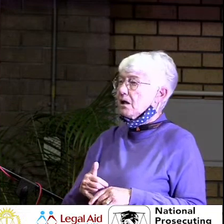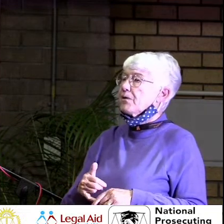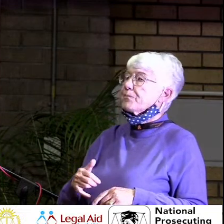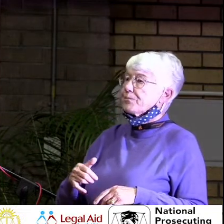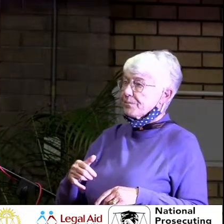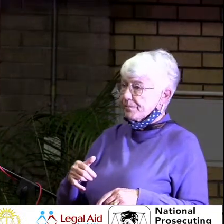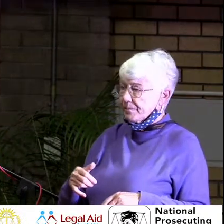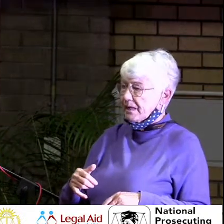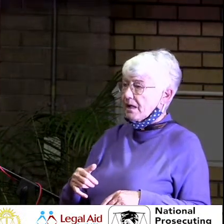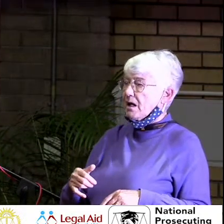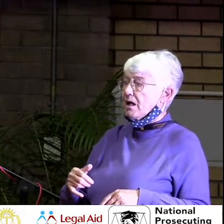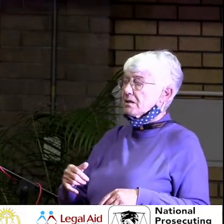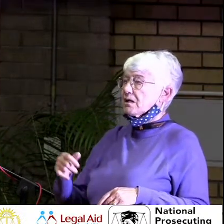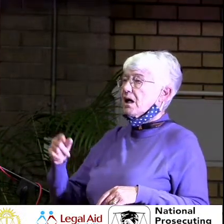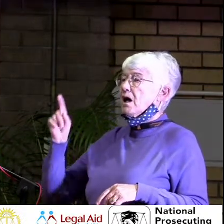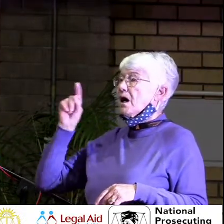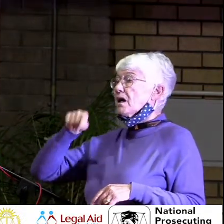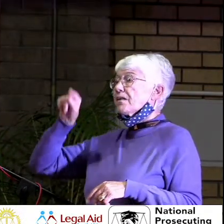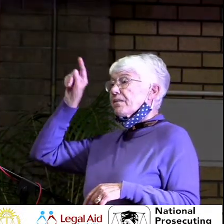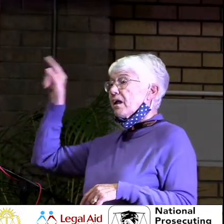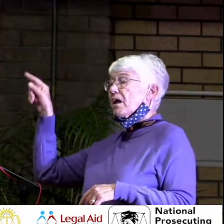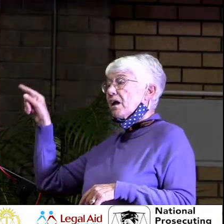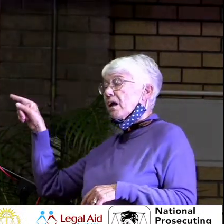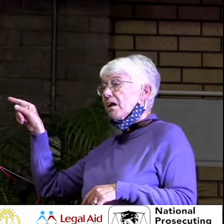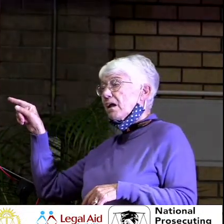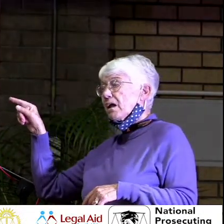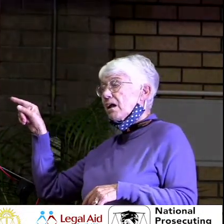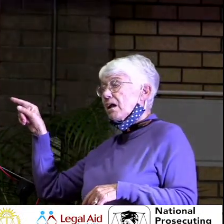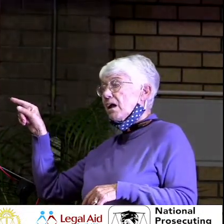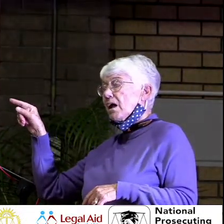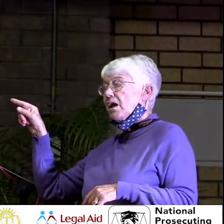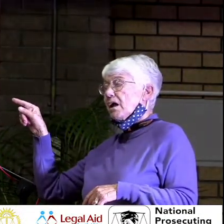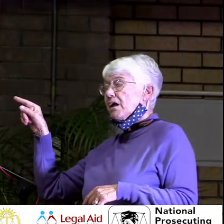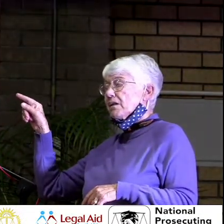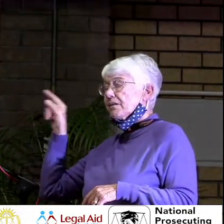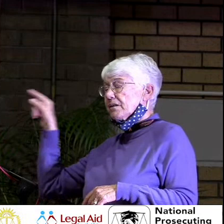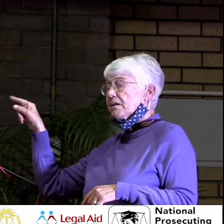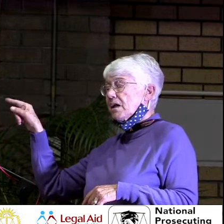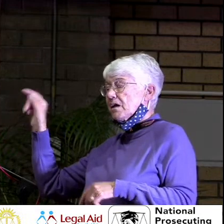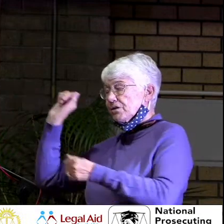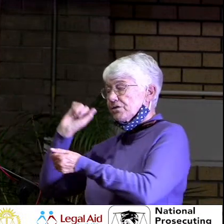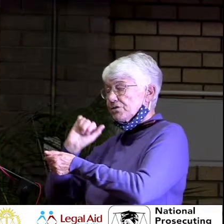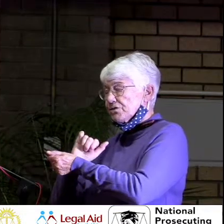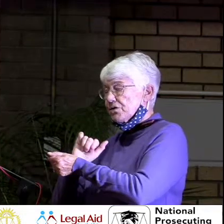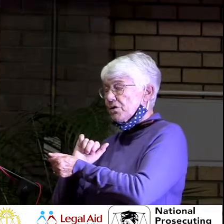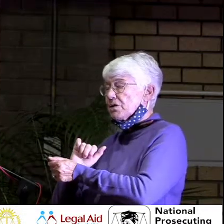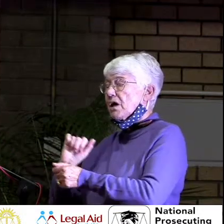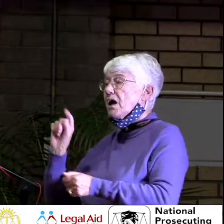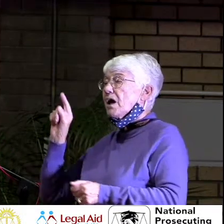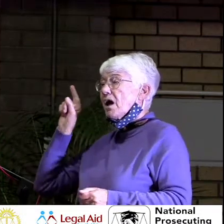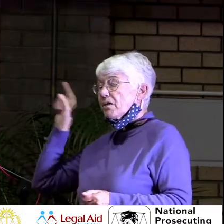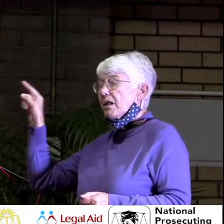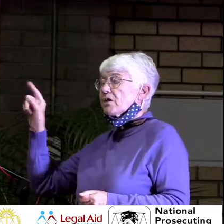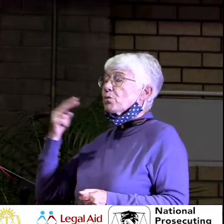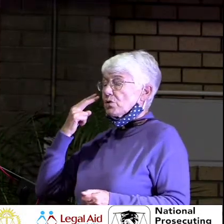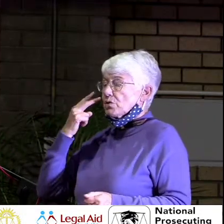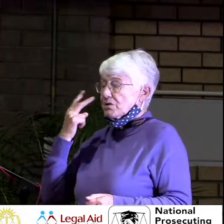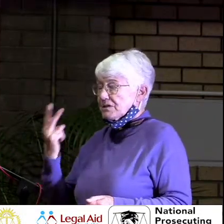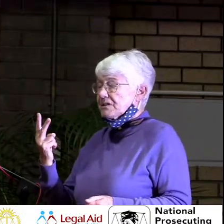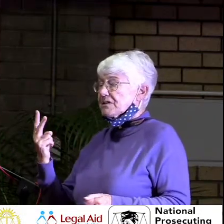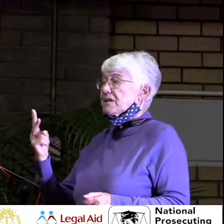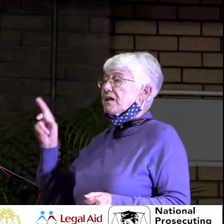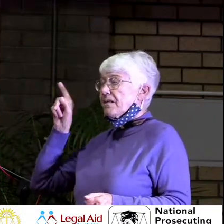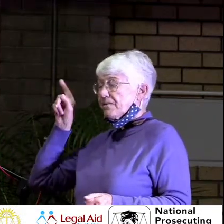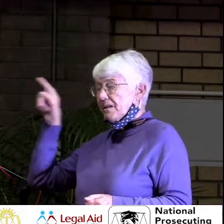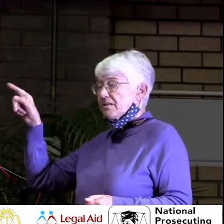gender-based violence offense that we also take care of to make sure that we enhance the well-being of everyone